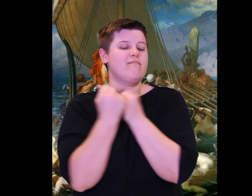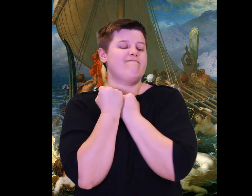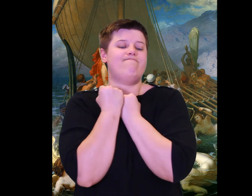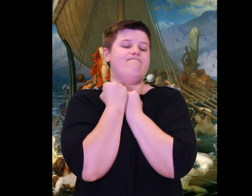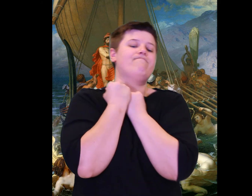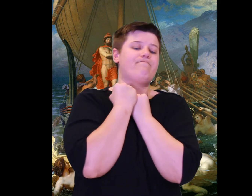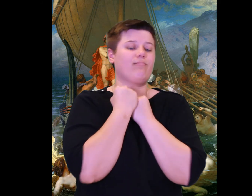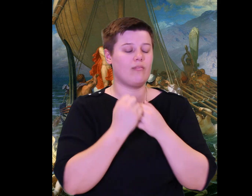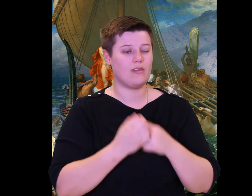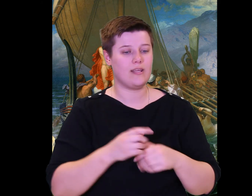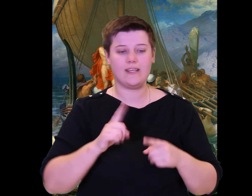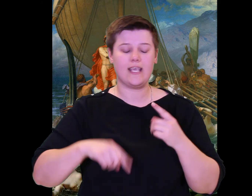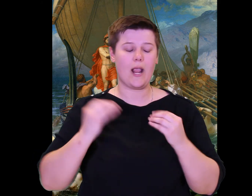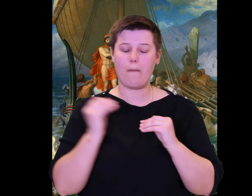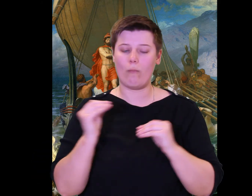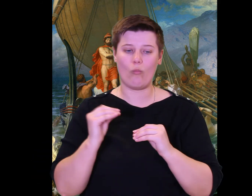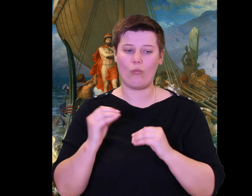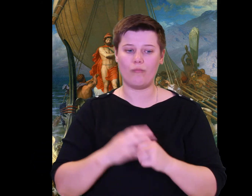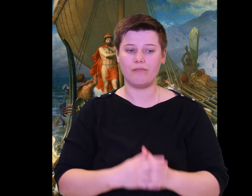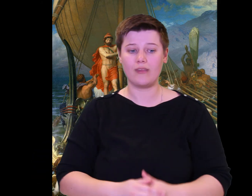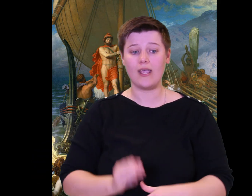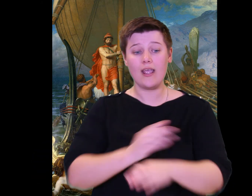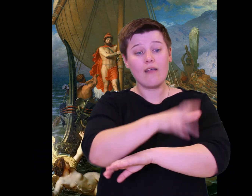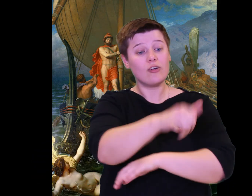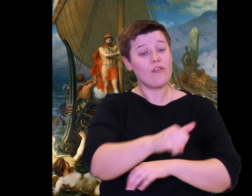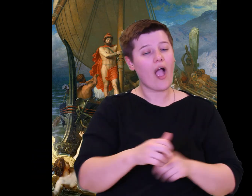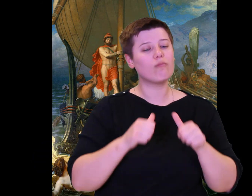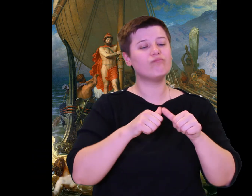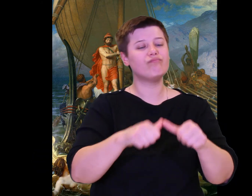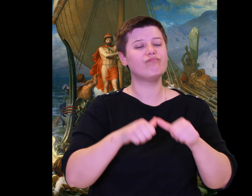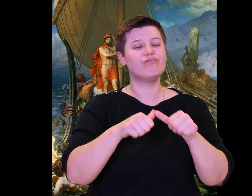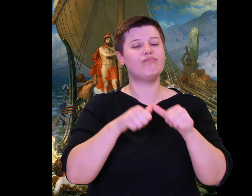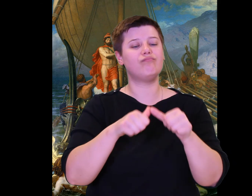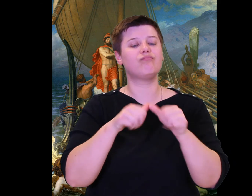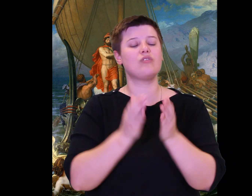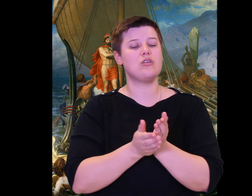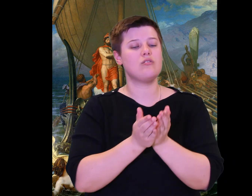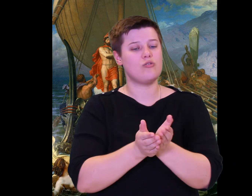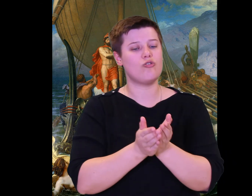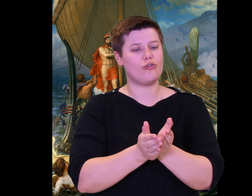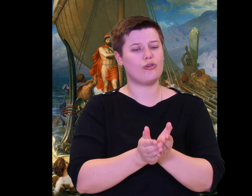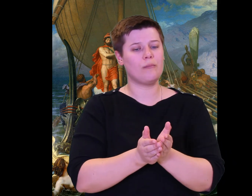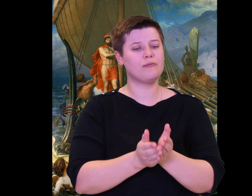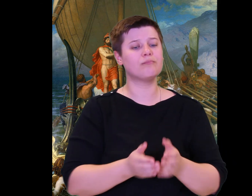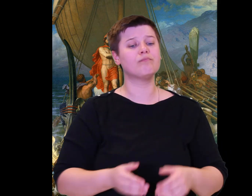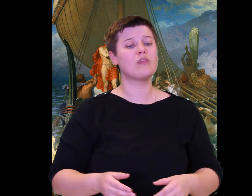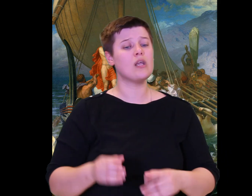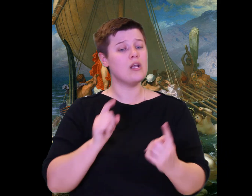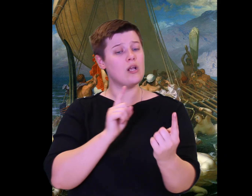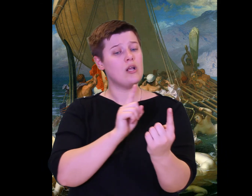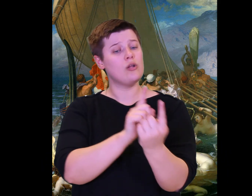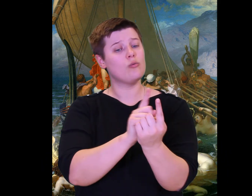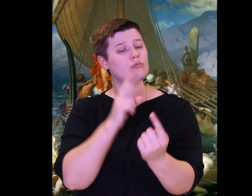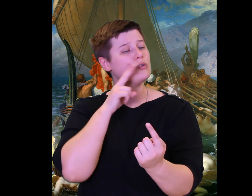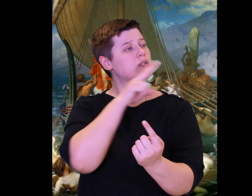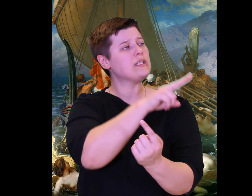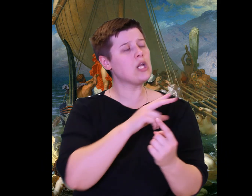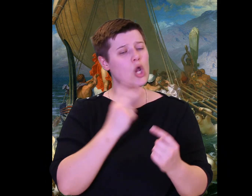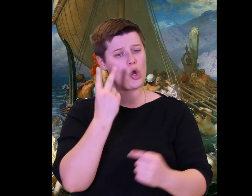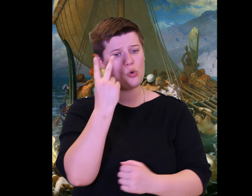passers-by. If anyone goes near them in ignorance and listens to their voices, that man will never travel to his